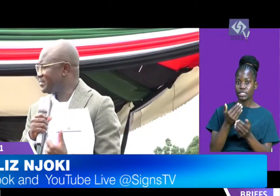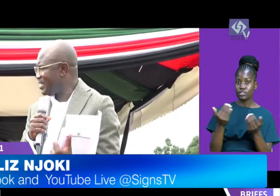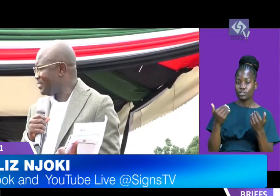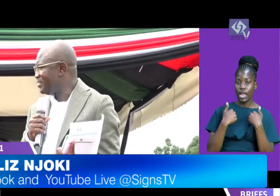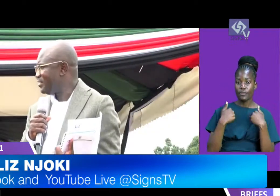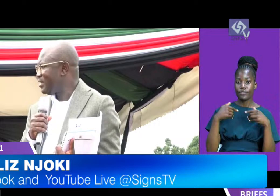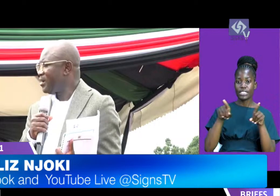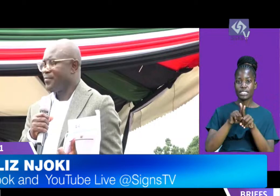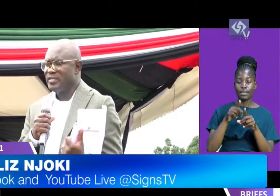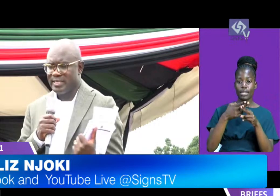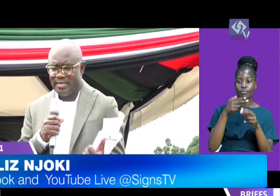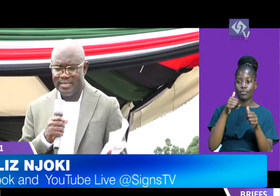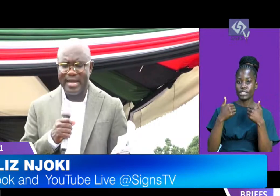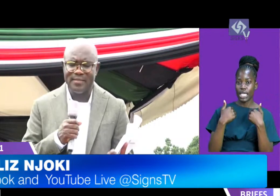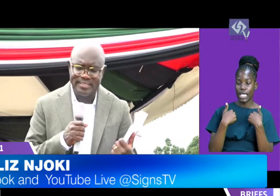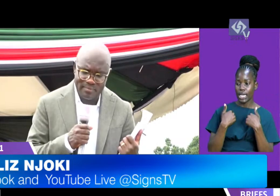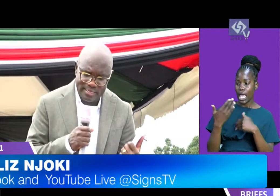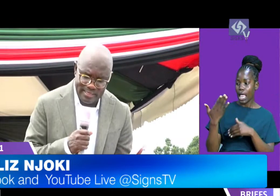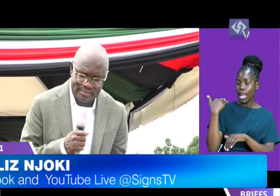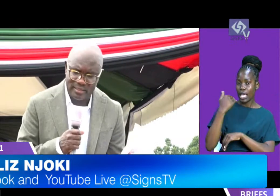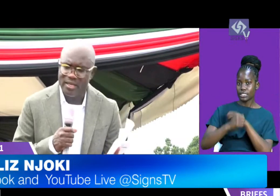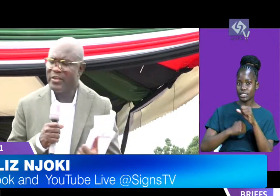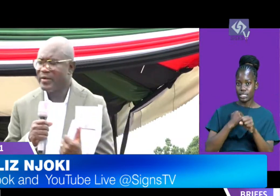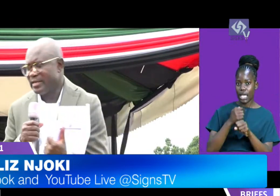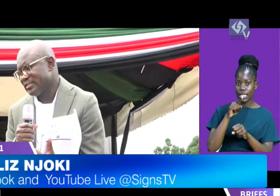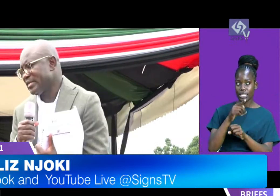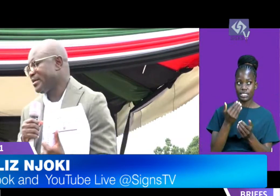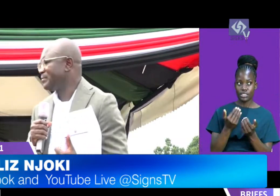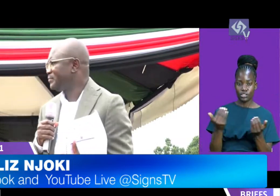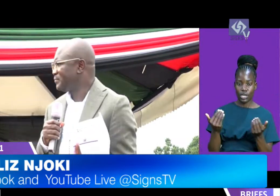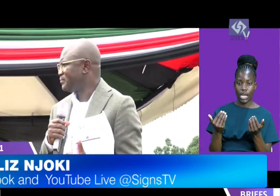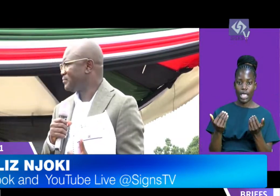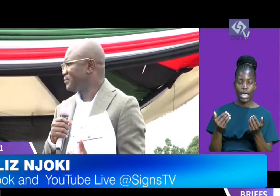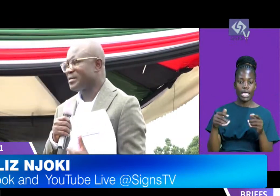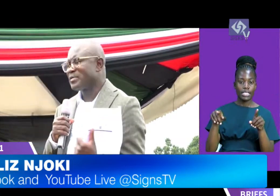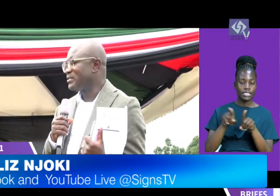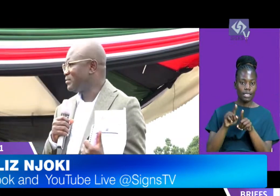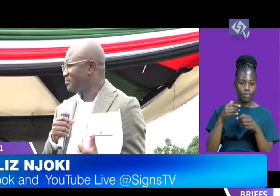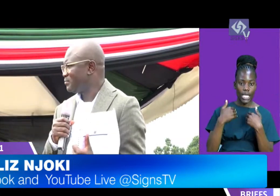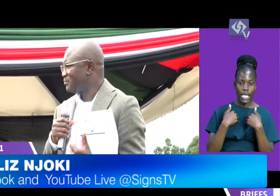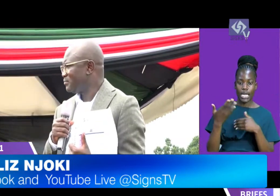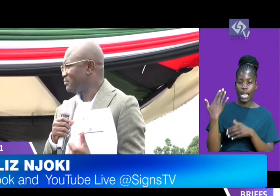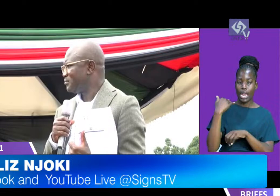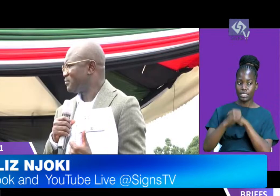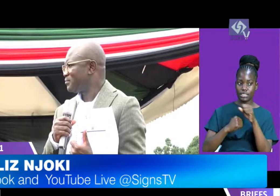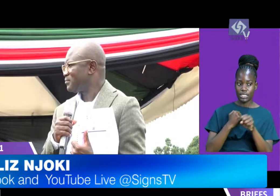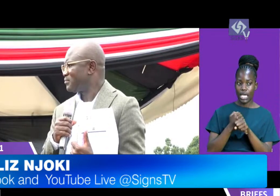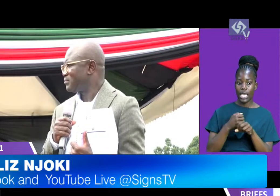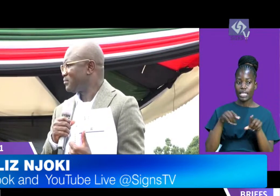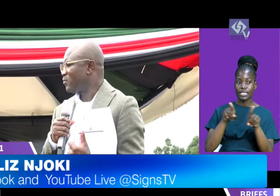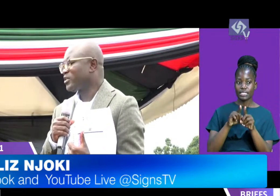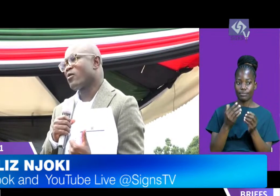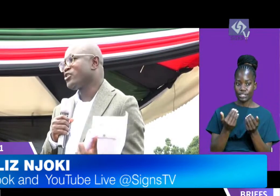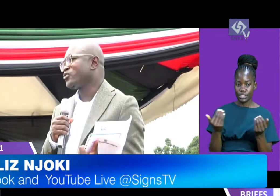year. These kids are the same kids you had last year. The same kids. Wacha wakuje shuleni